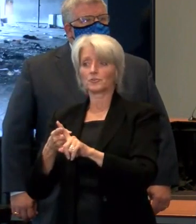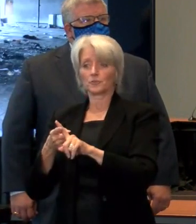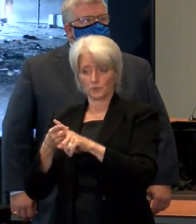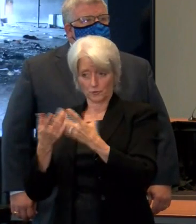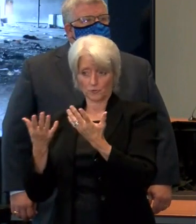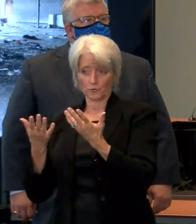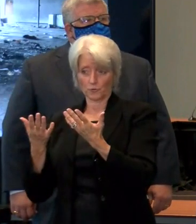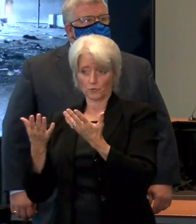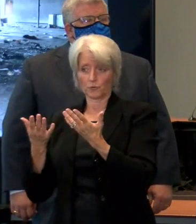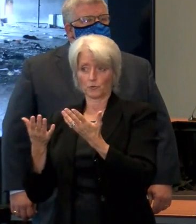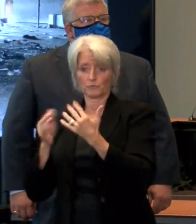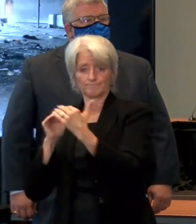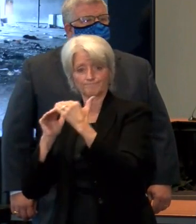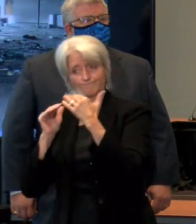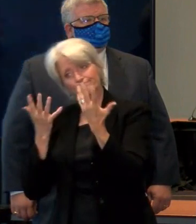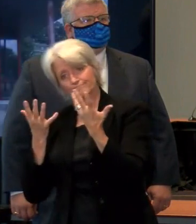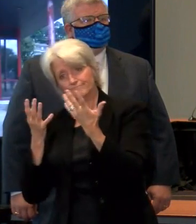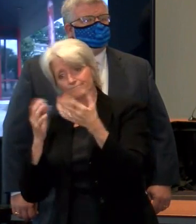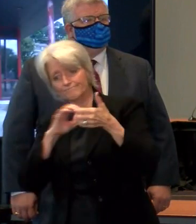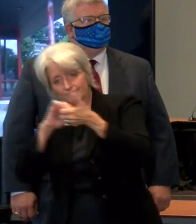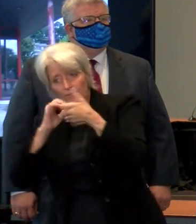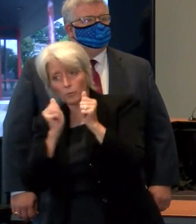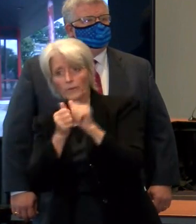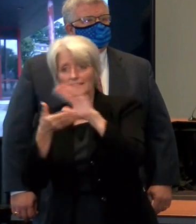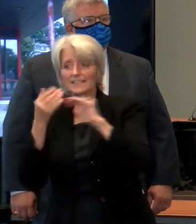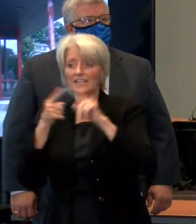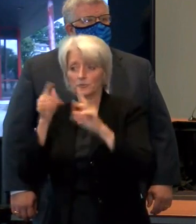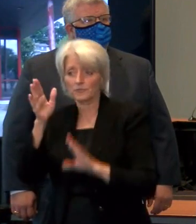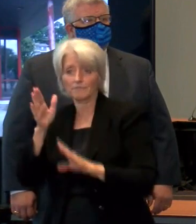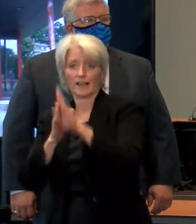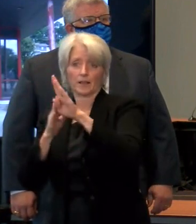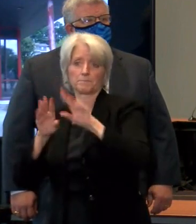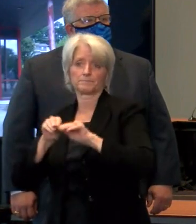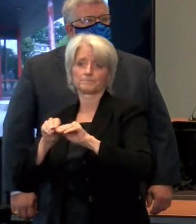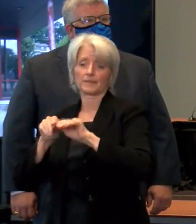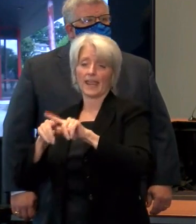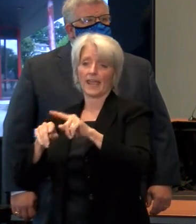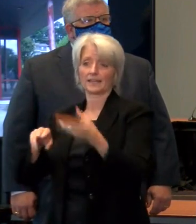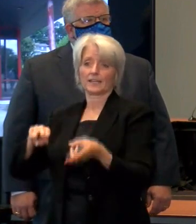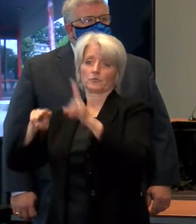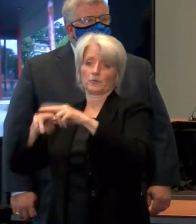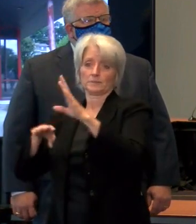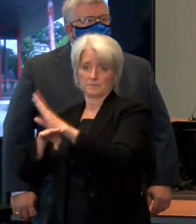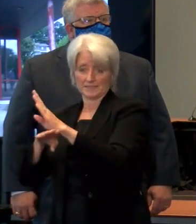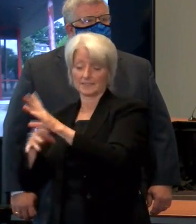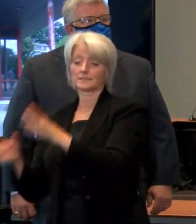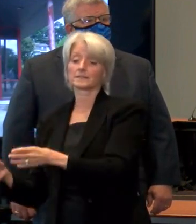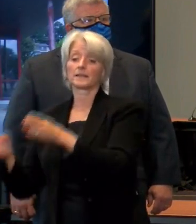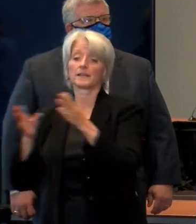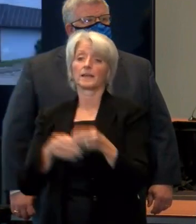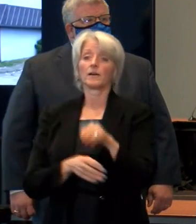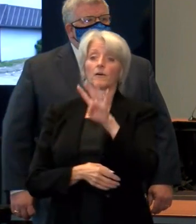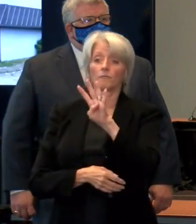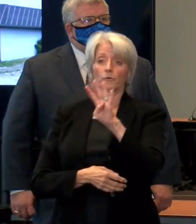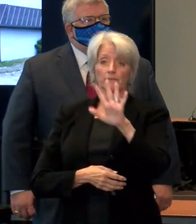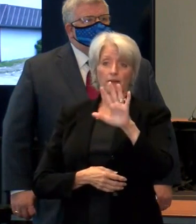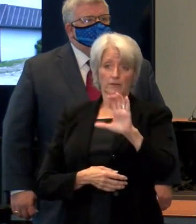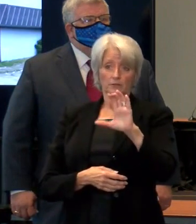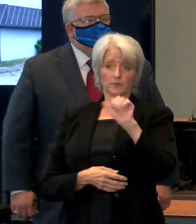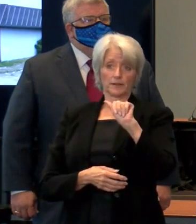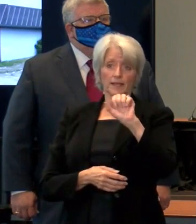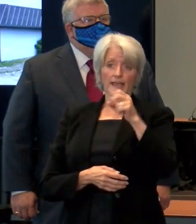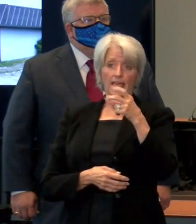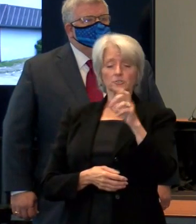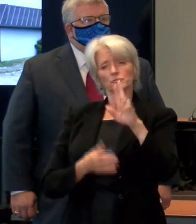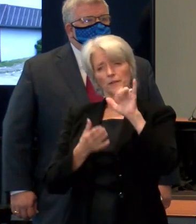develop that and expand a business. Another one was at 4500 Asher. This property had been there for